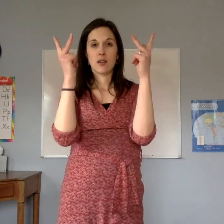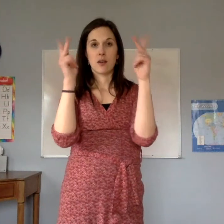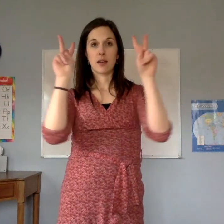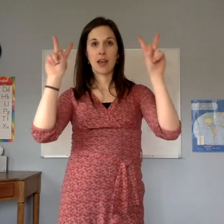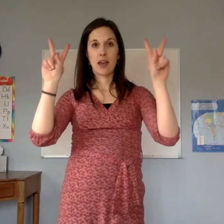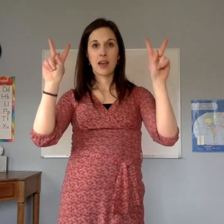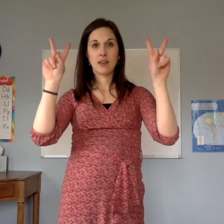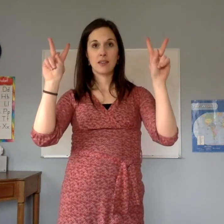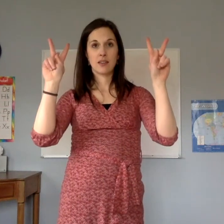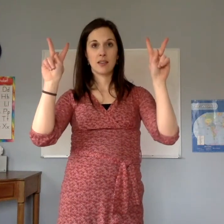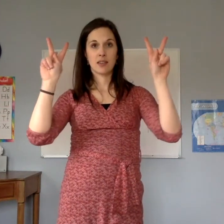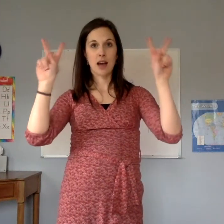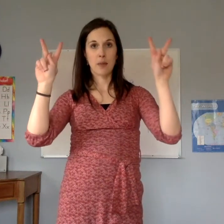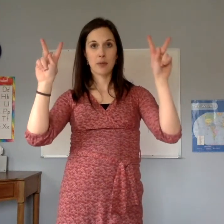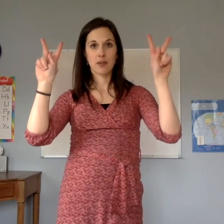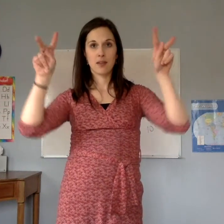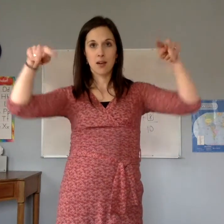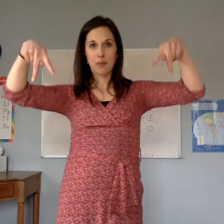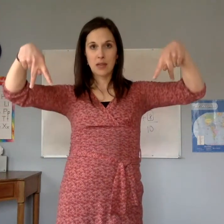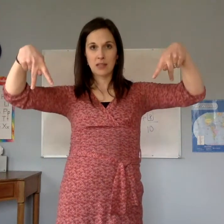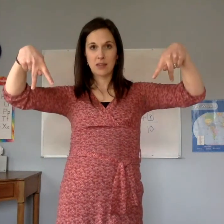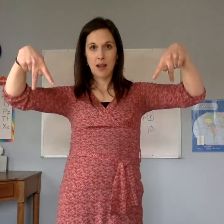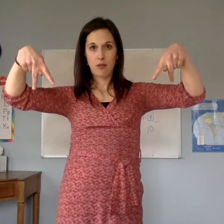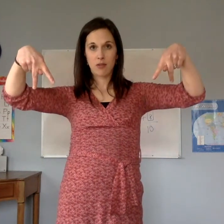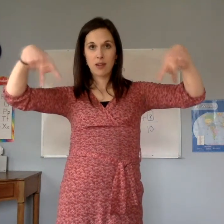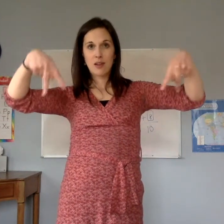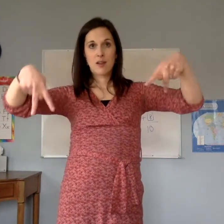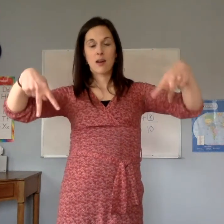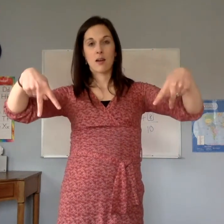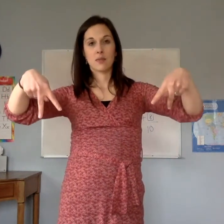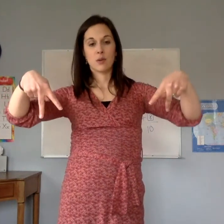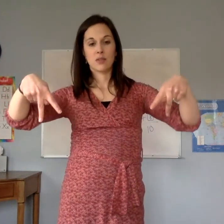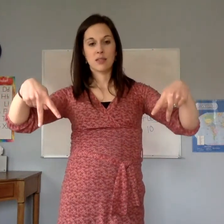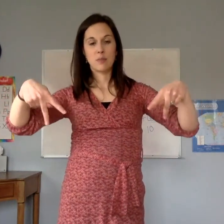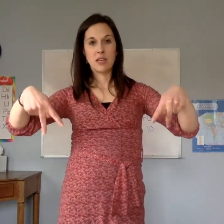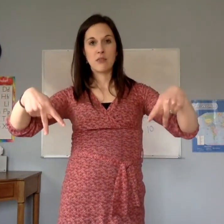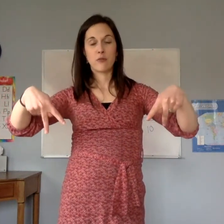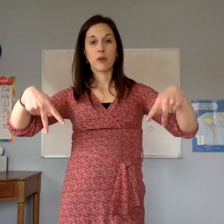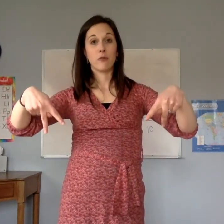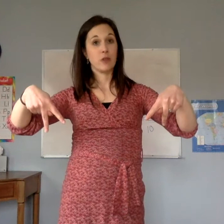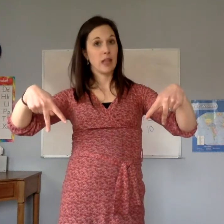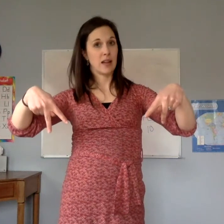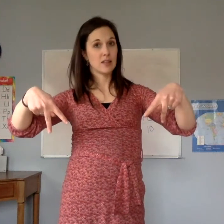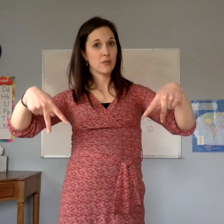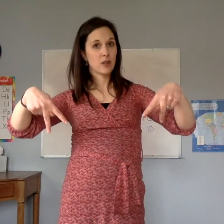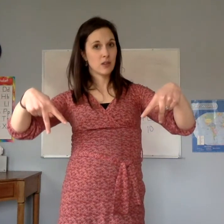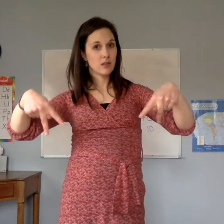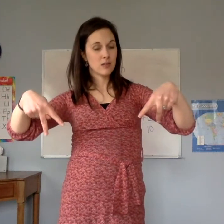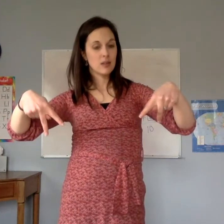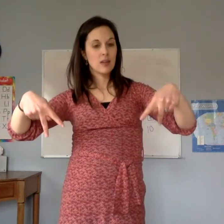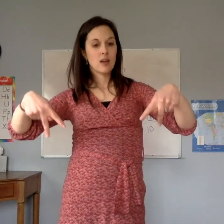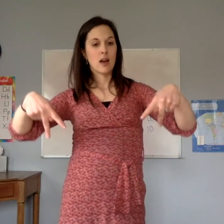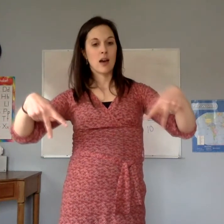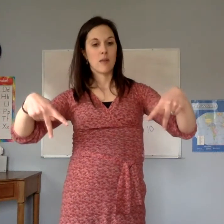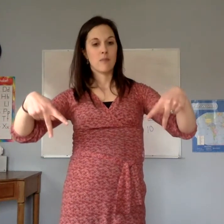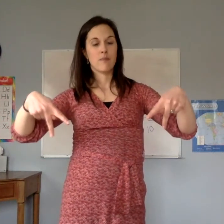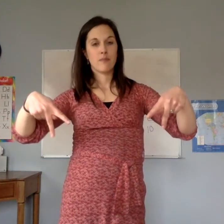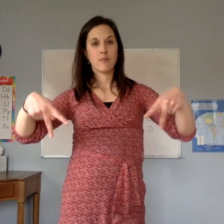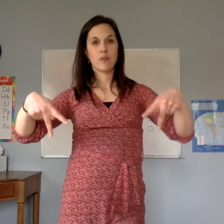a K is up, a P is down. So this is P for philosophers. And we